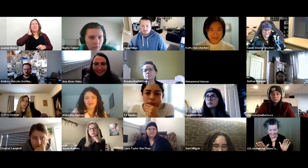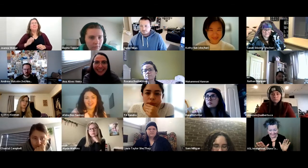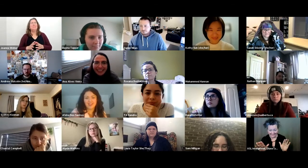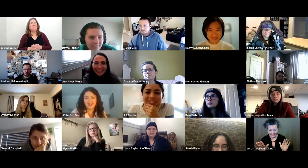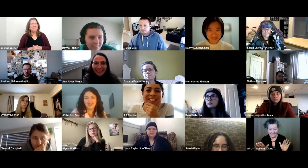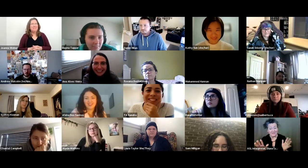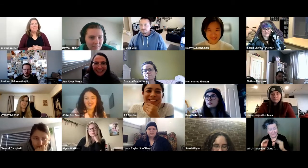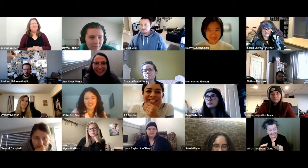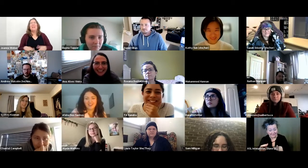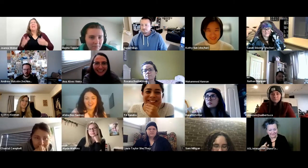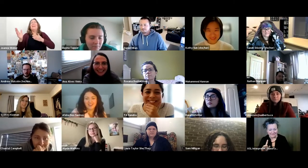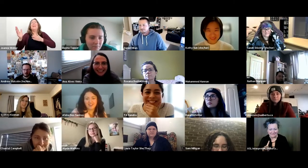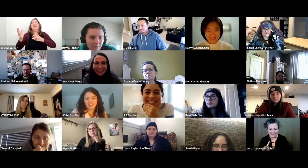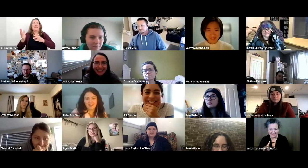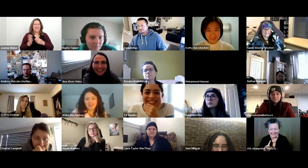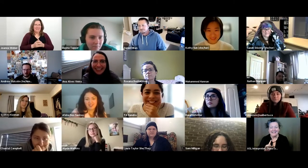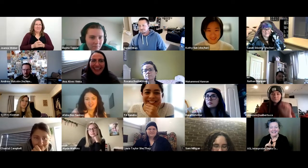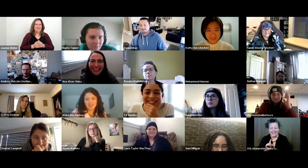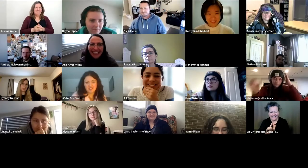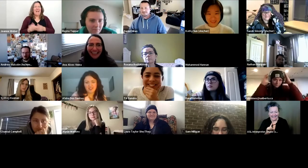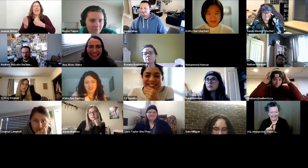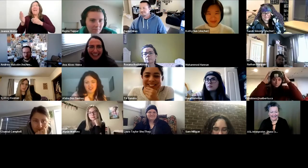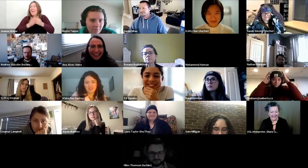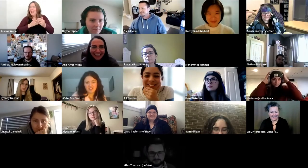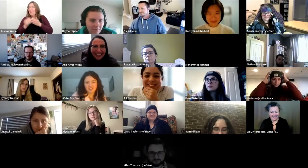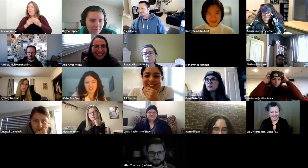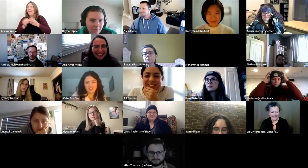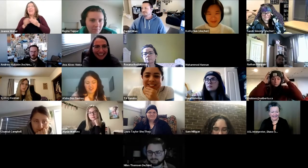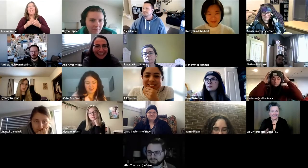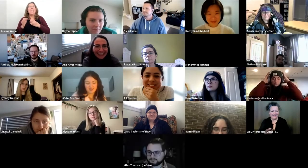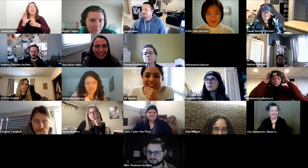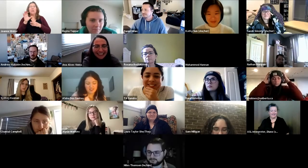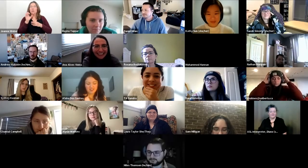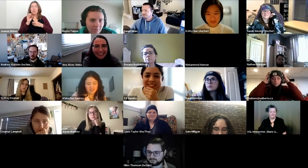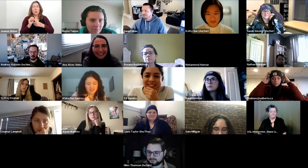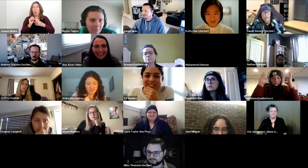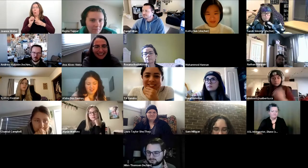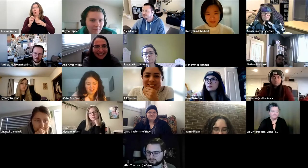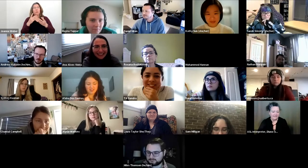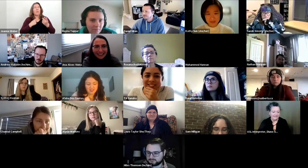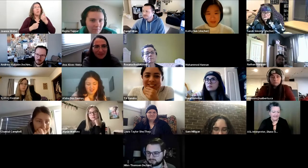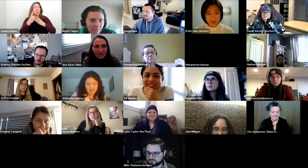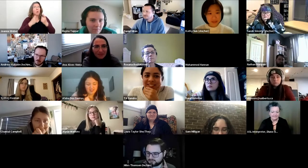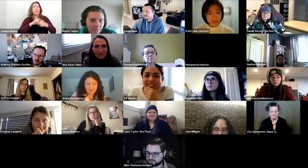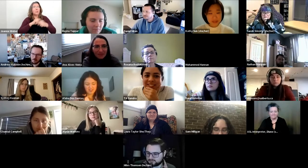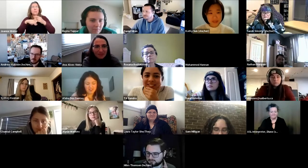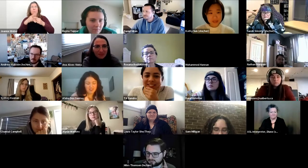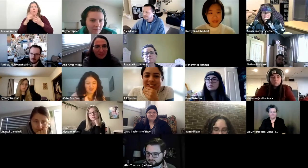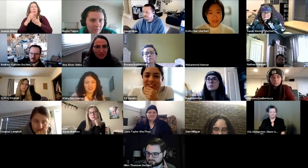swear. So it wasn't coming from my mic. And can you hear Tracy now?